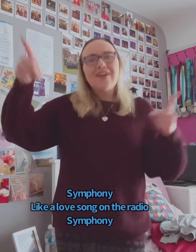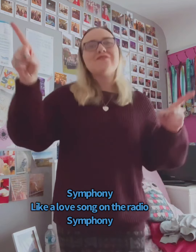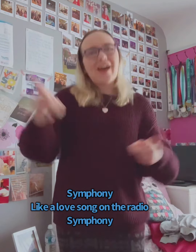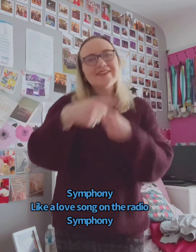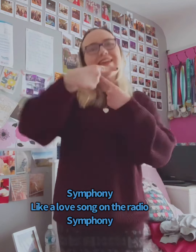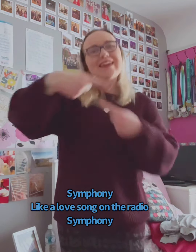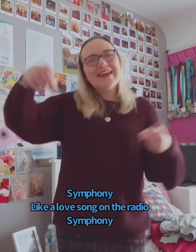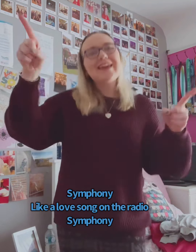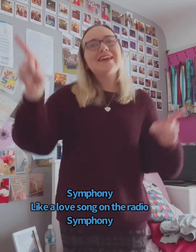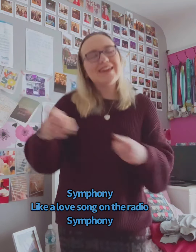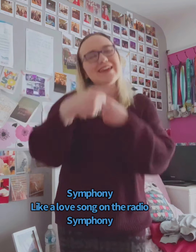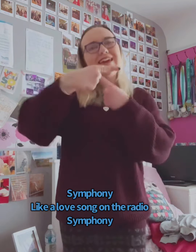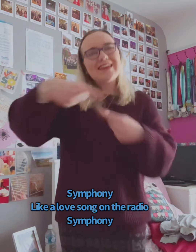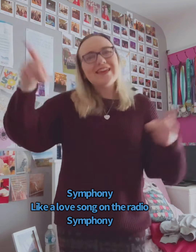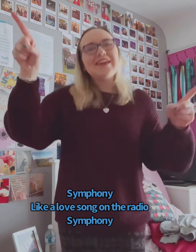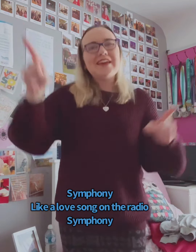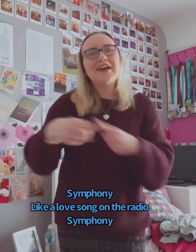Symphony